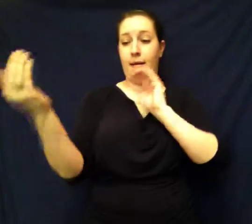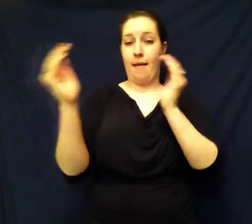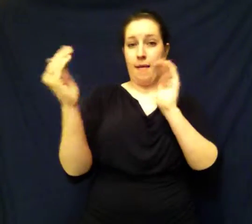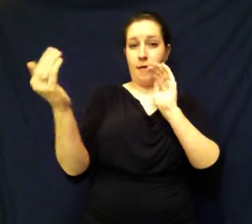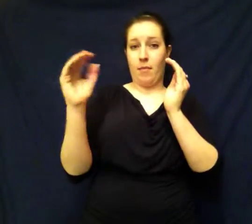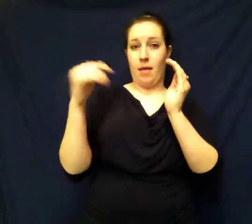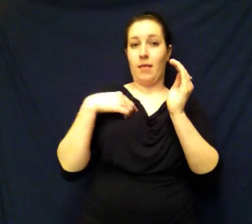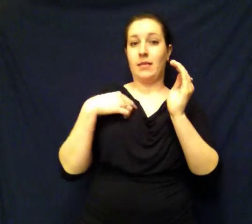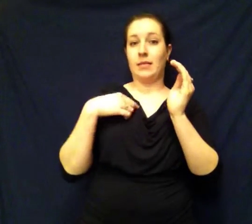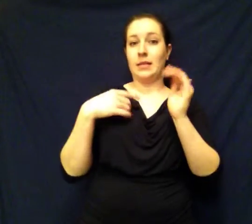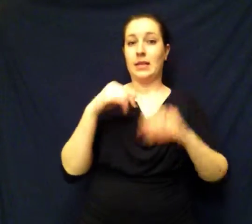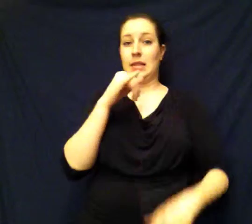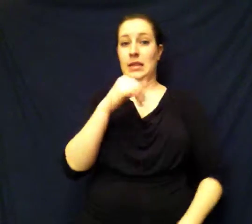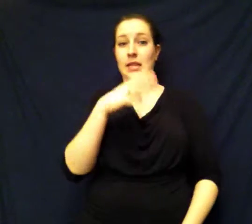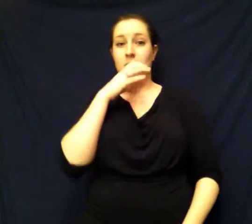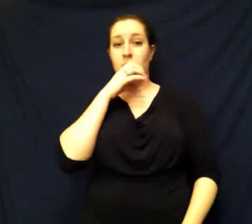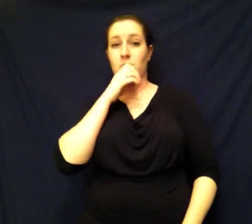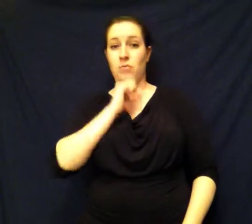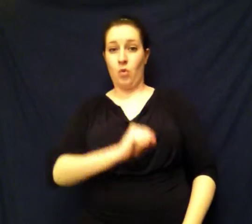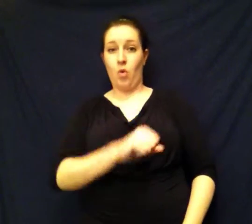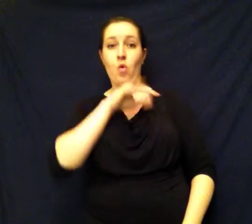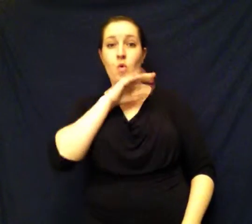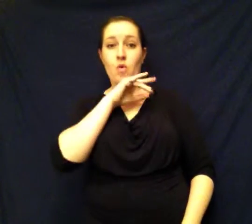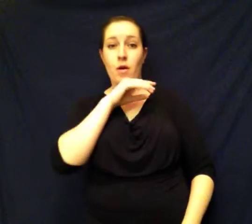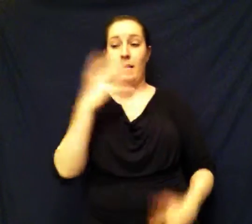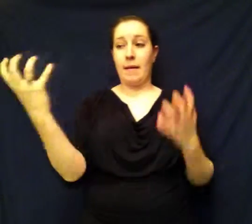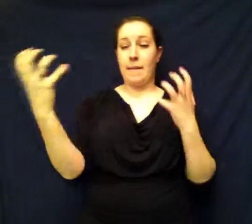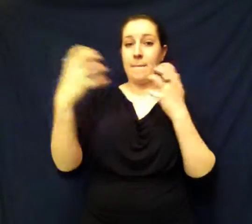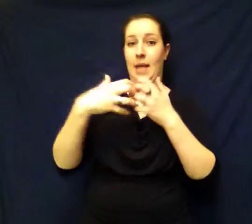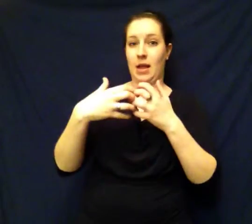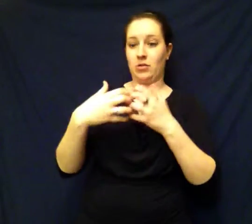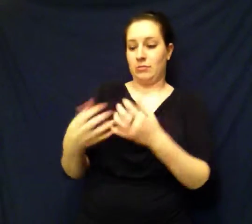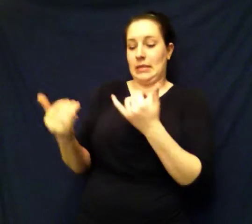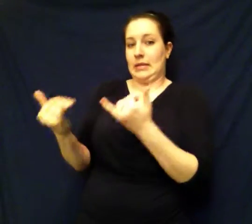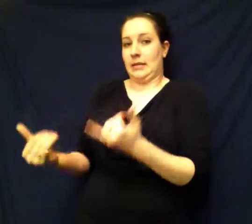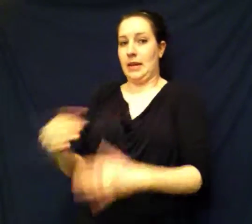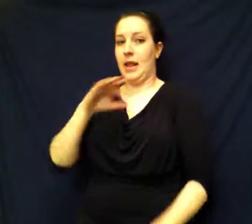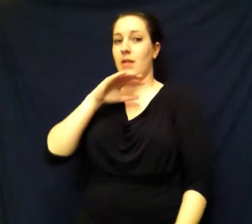from that was used to backfill the tunnel after the escapees were caught.